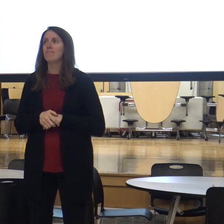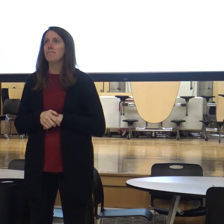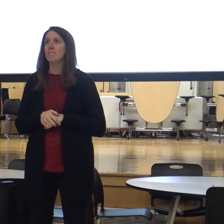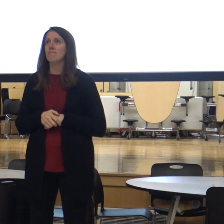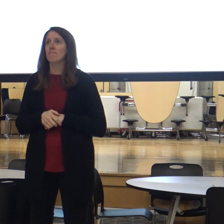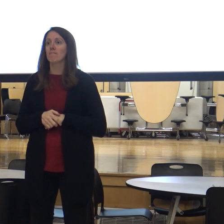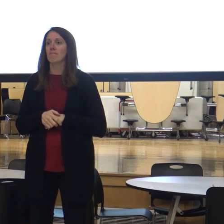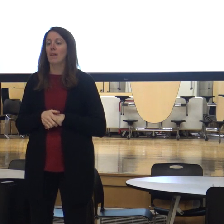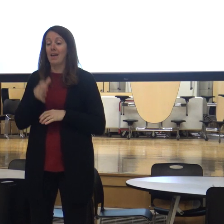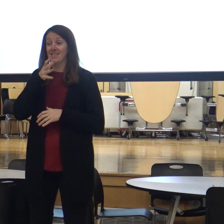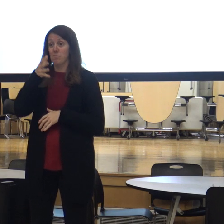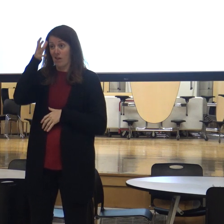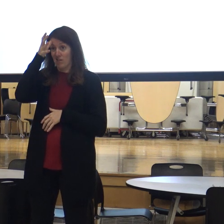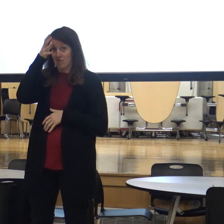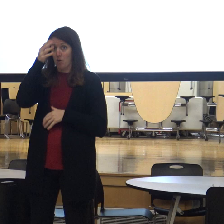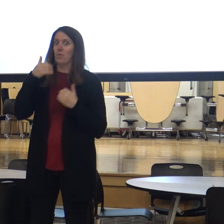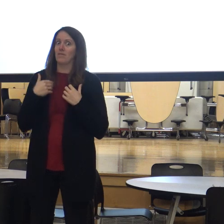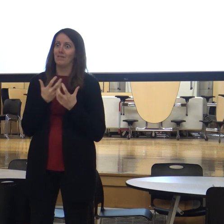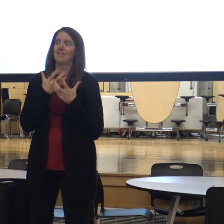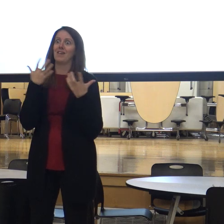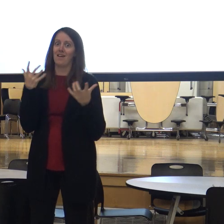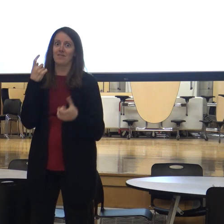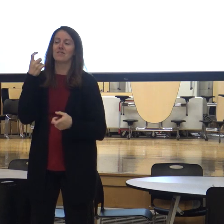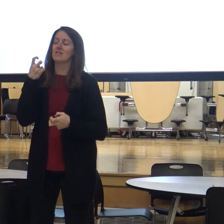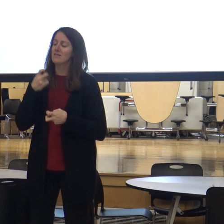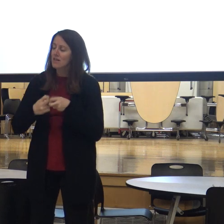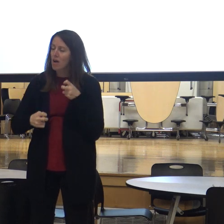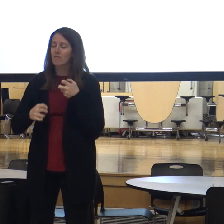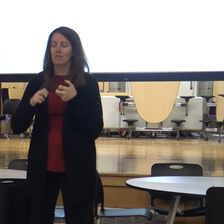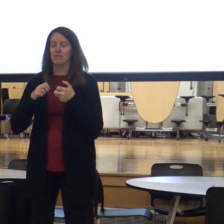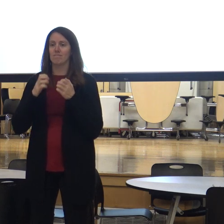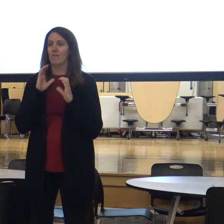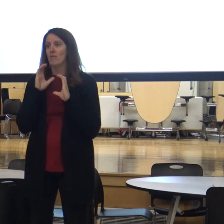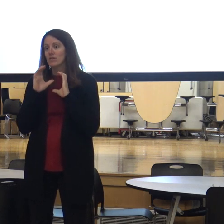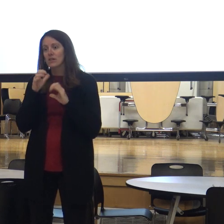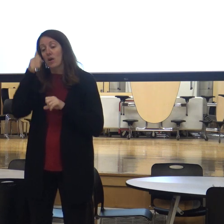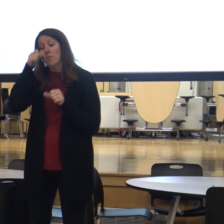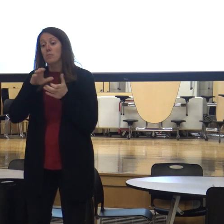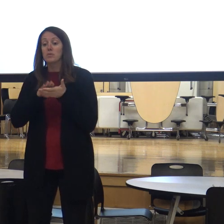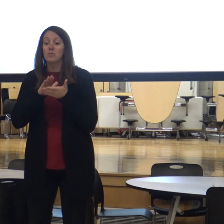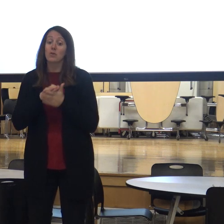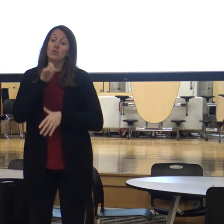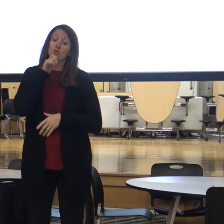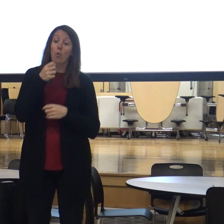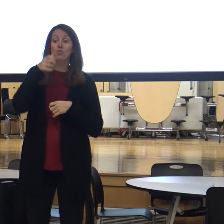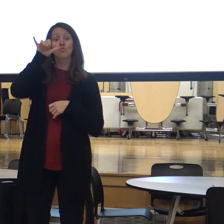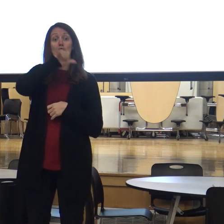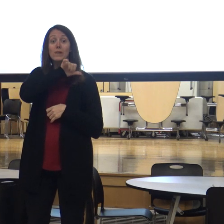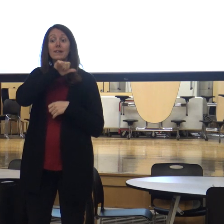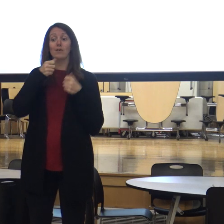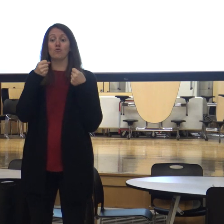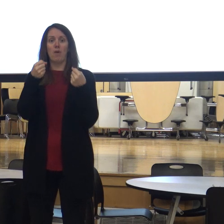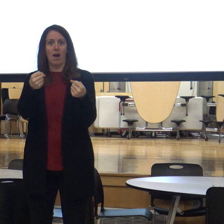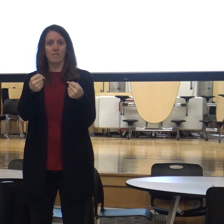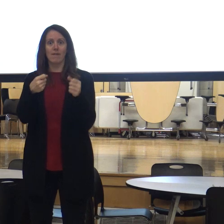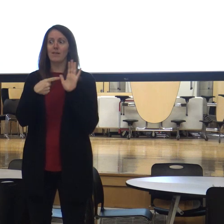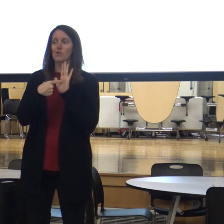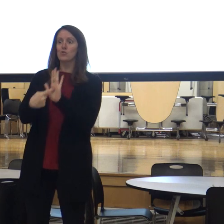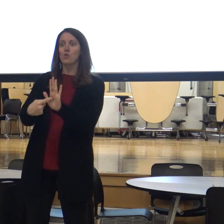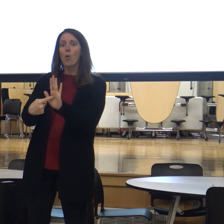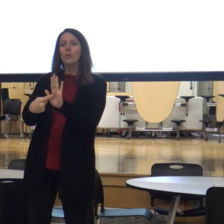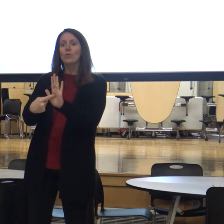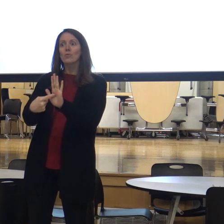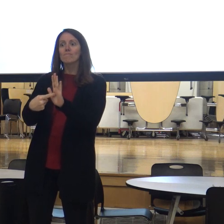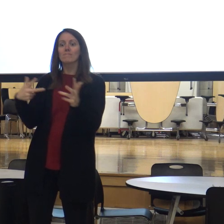As a parent, we have a lot of hard conversations. I remember in school, the don't drink and drive, and they show you the wreck of the car when